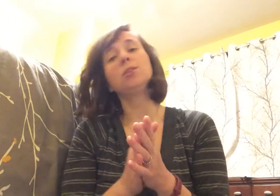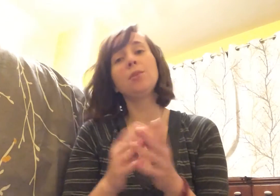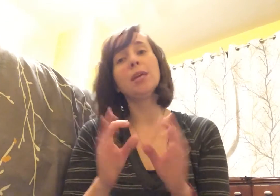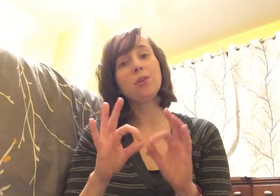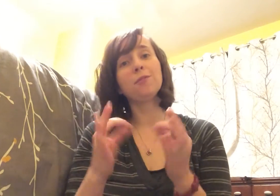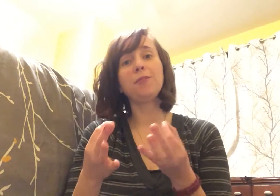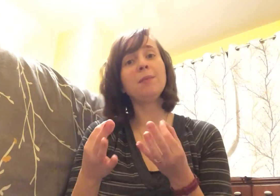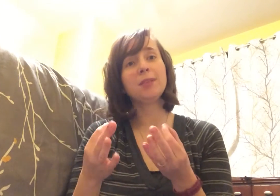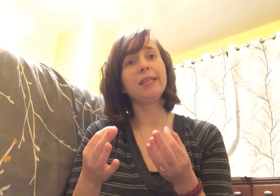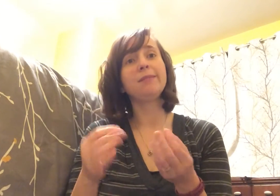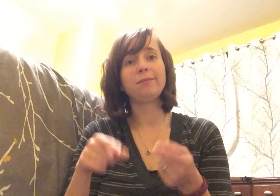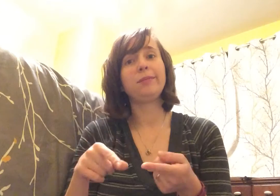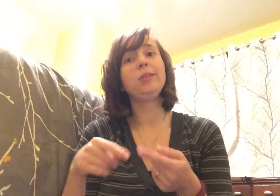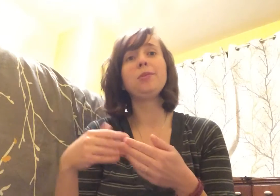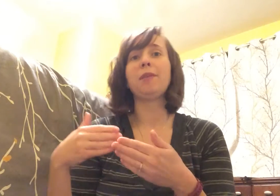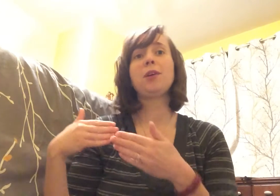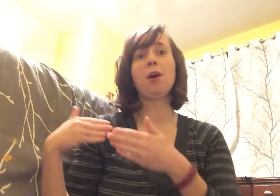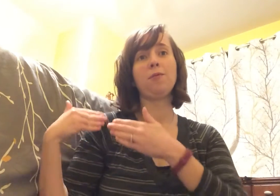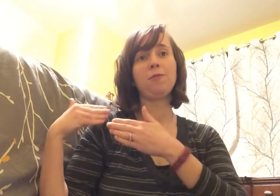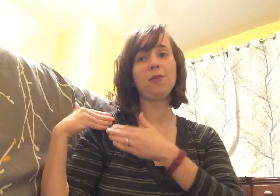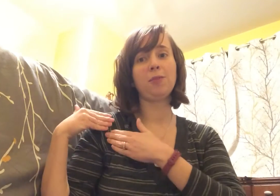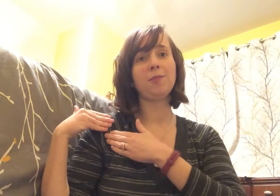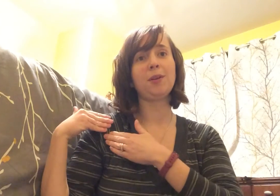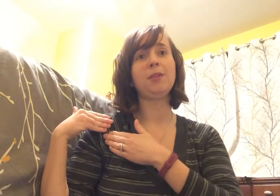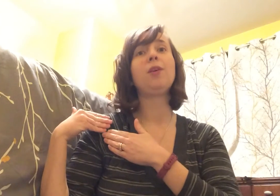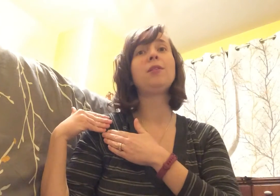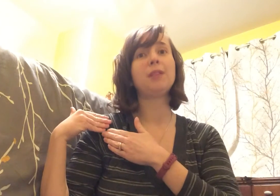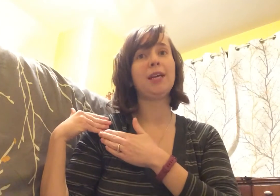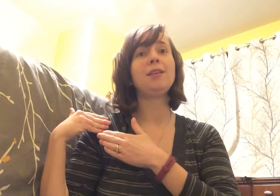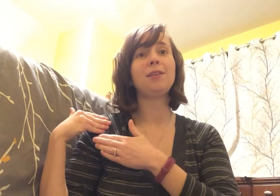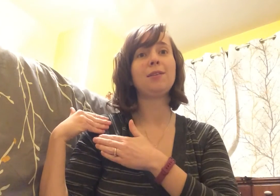So in your family, you have come from a long line of